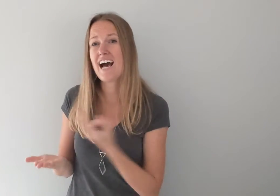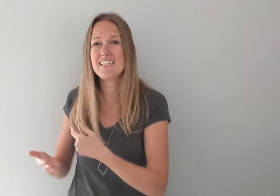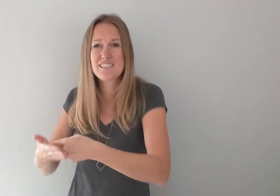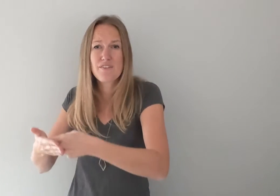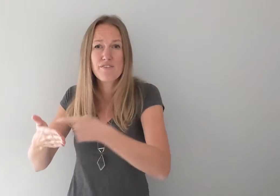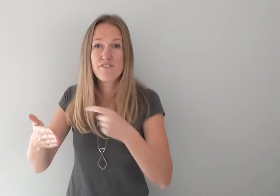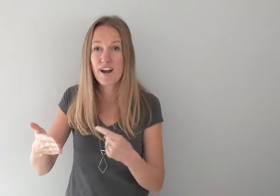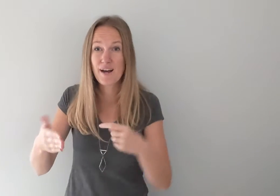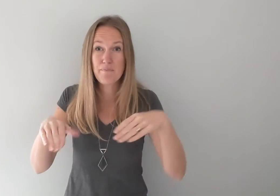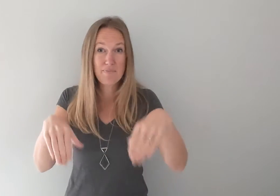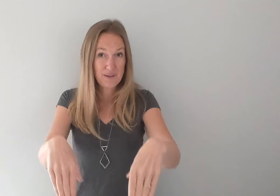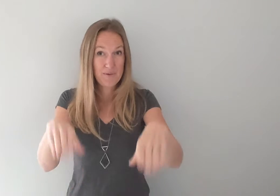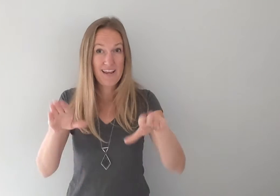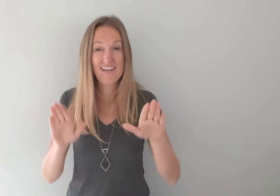us from the grave.